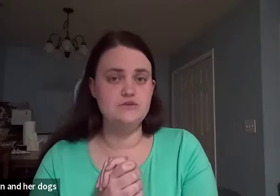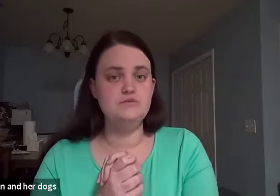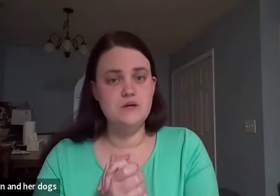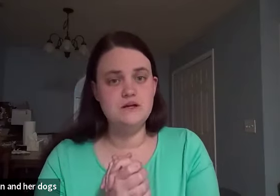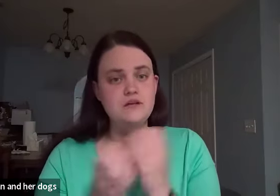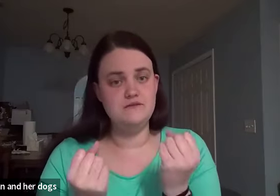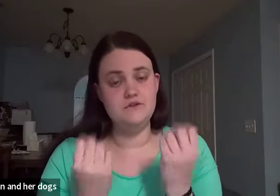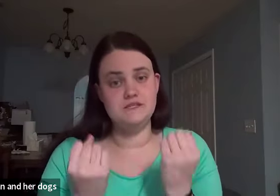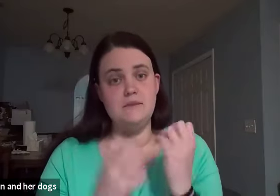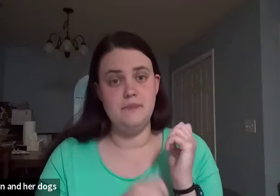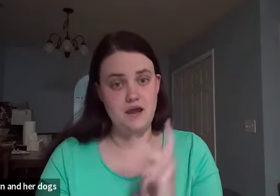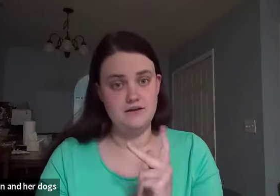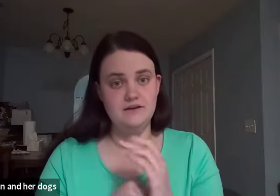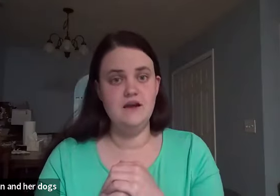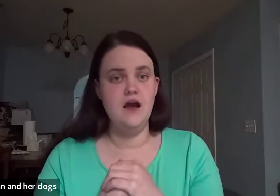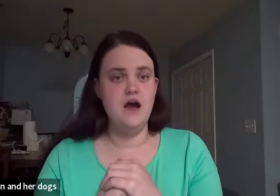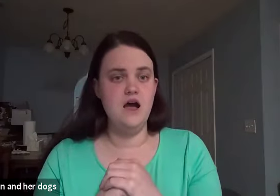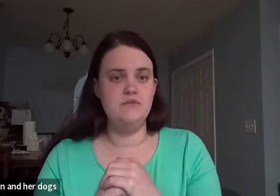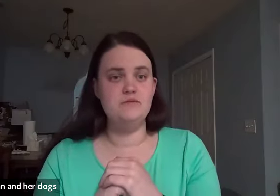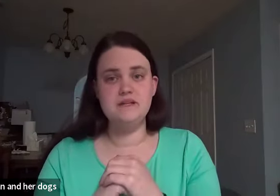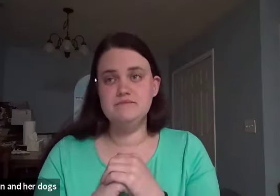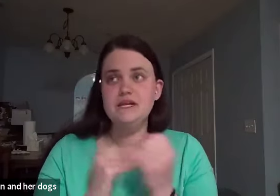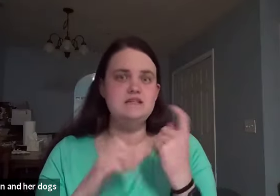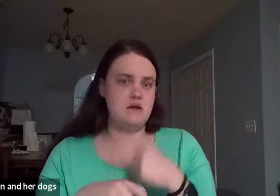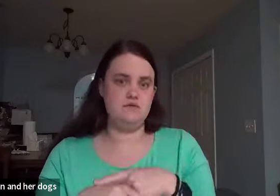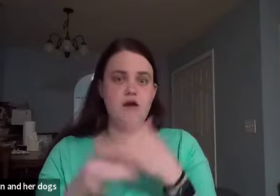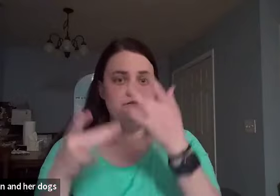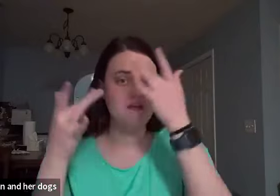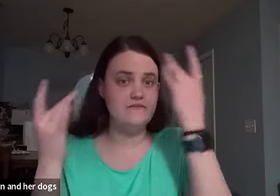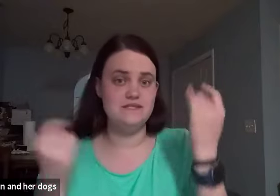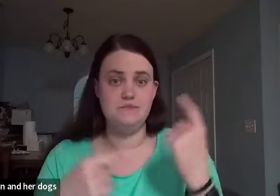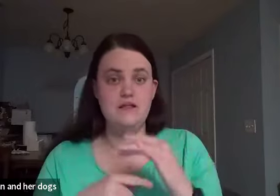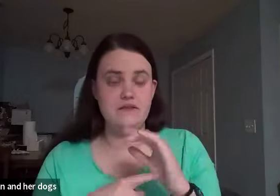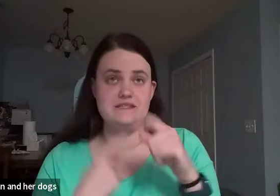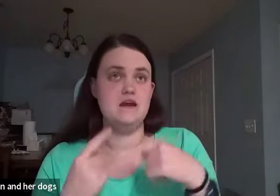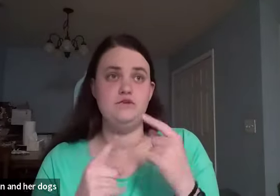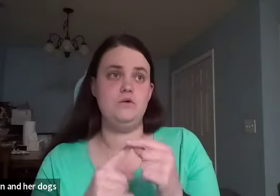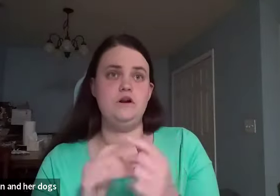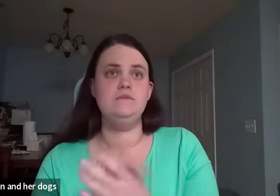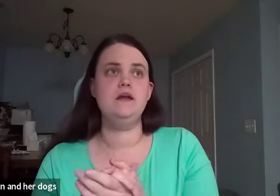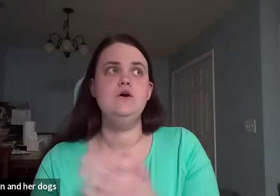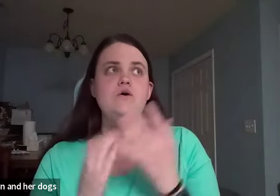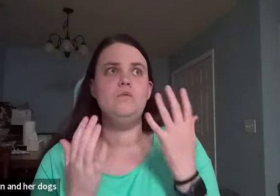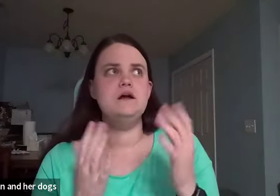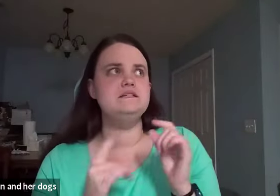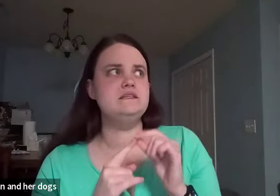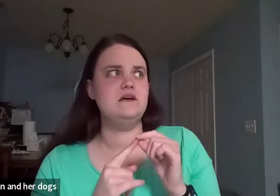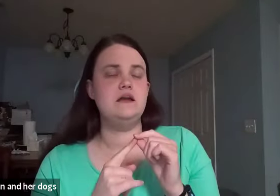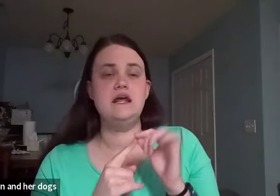to will give you the sign back. There have been many times where I'll forget the spell, like the sign for a word, and I'm like, what is this sign? And